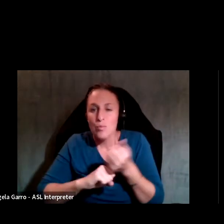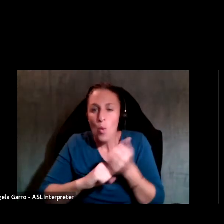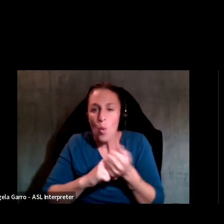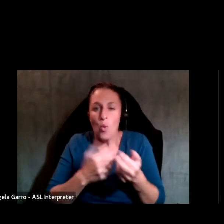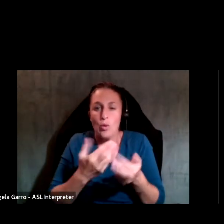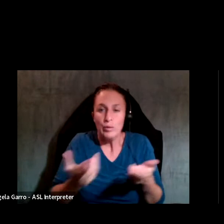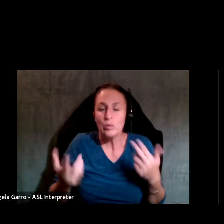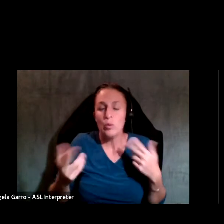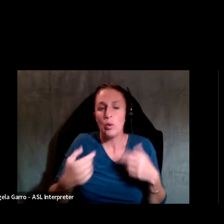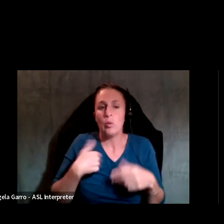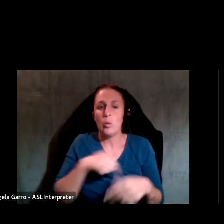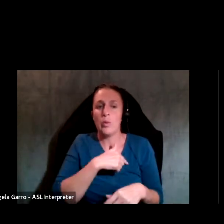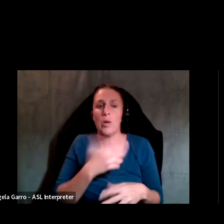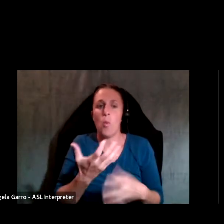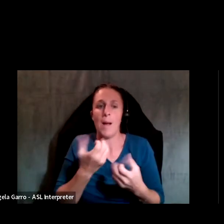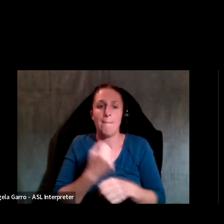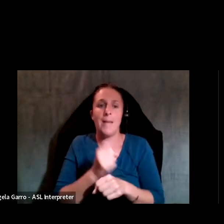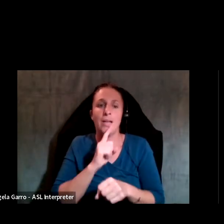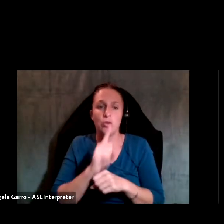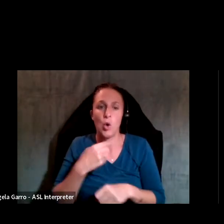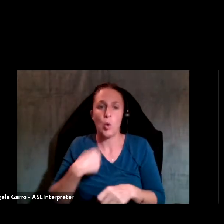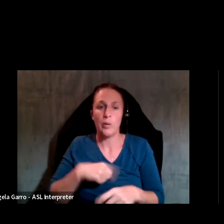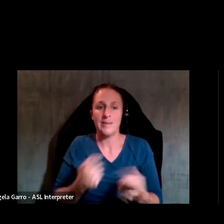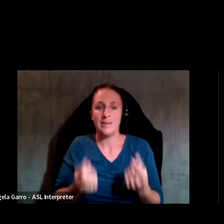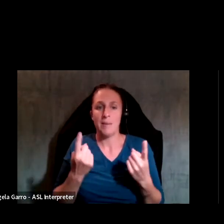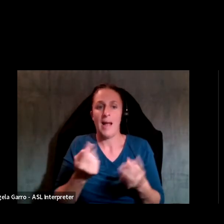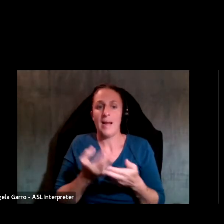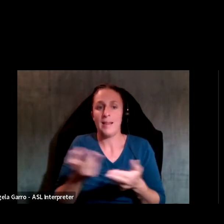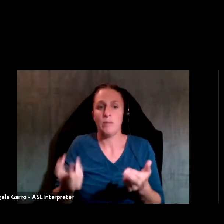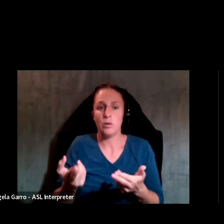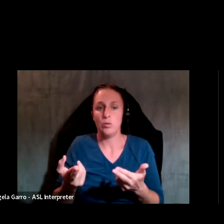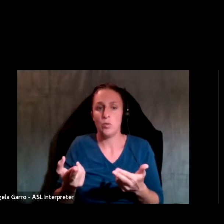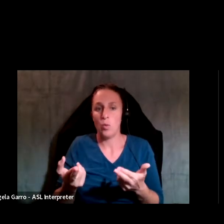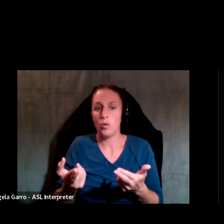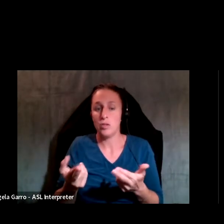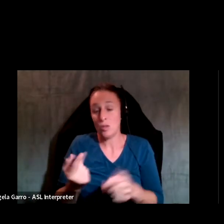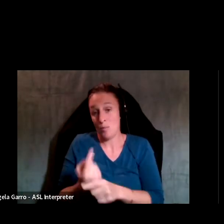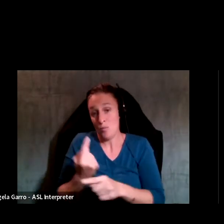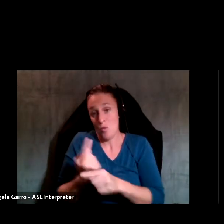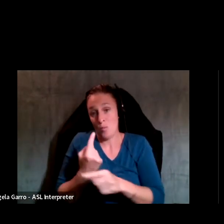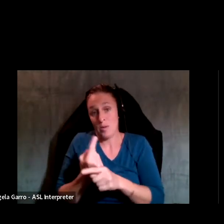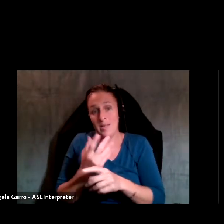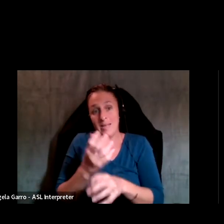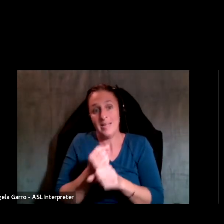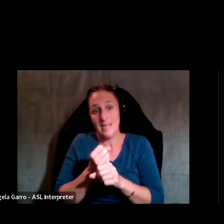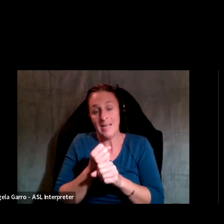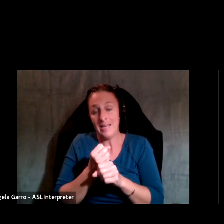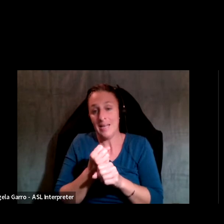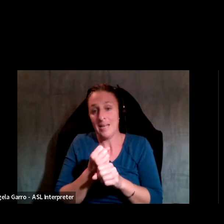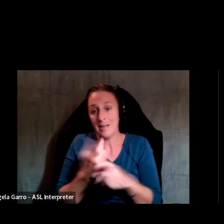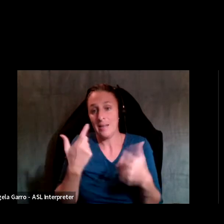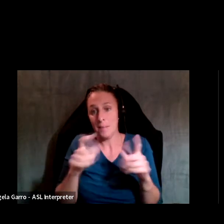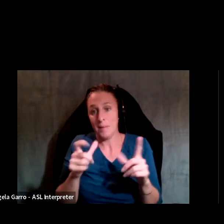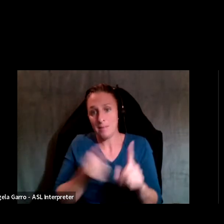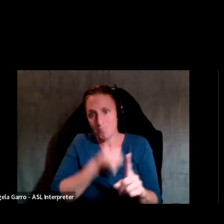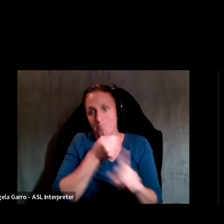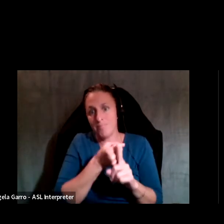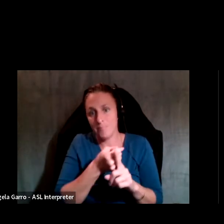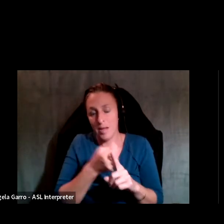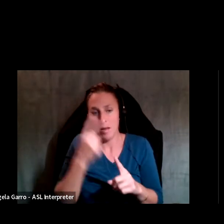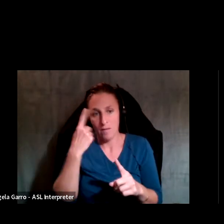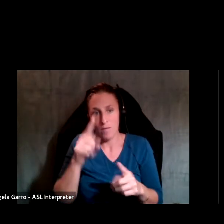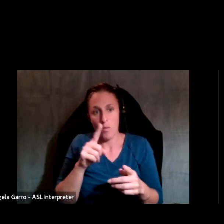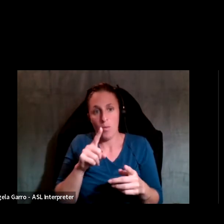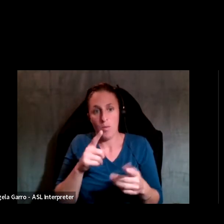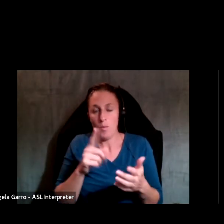And we want to make sure that we're spending those resources appropriately and getting the biggest bang for our buck on those resources. So